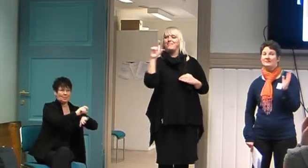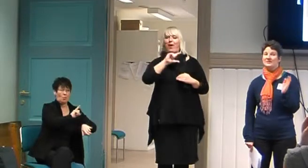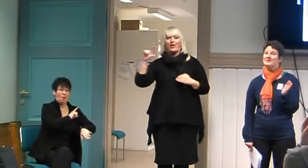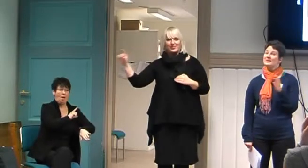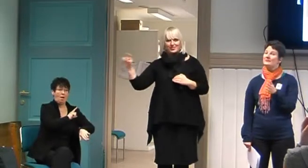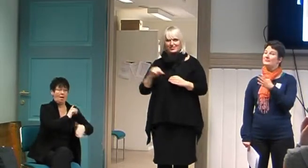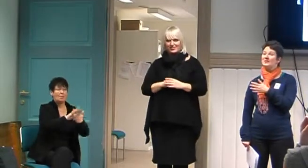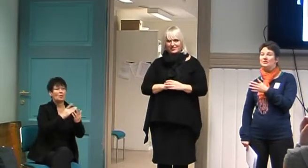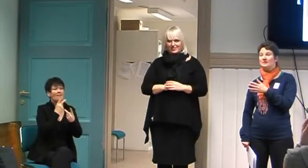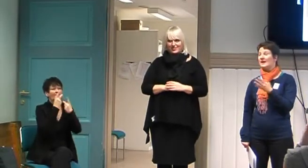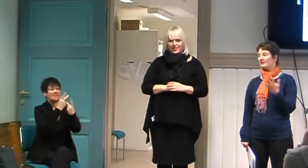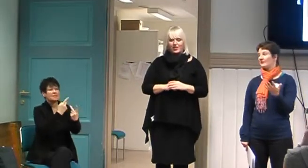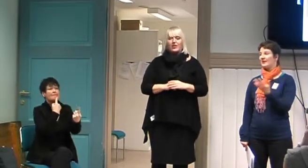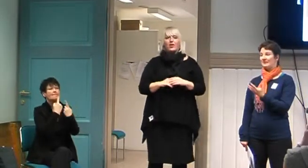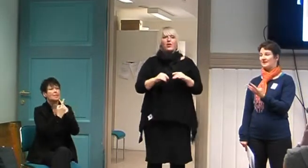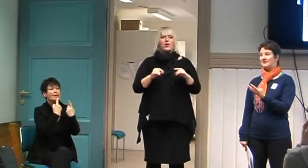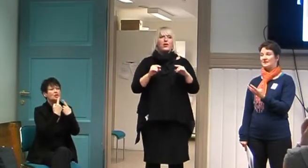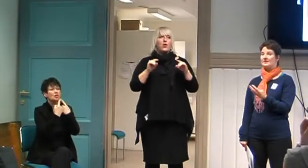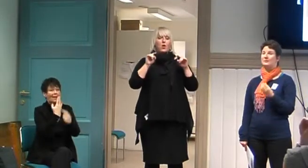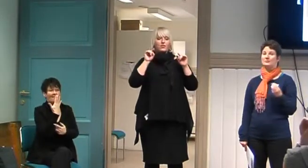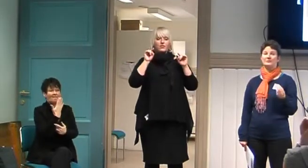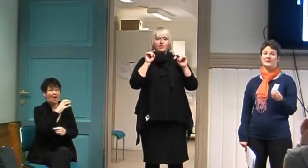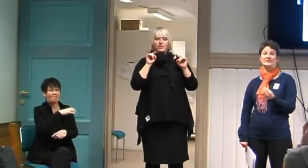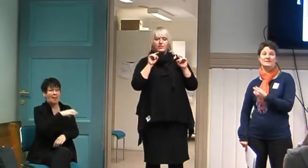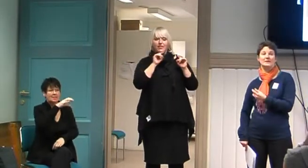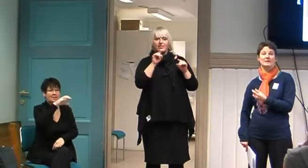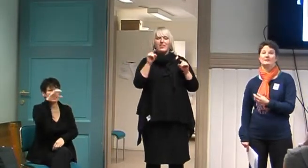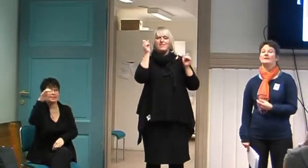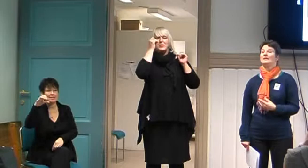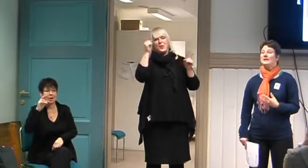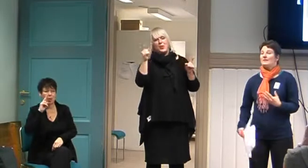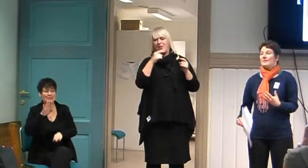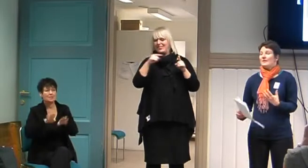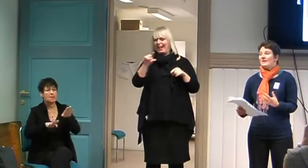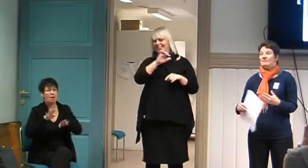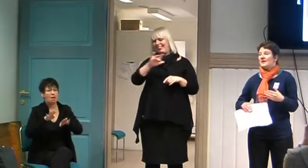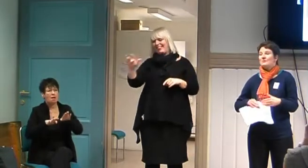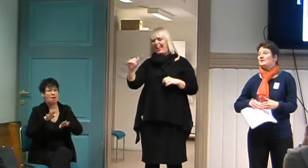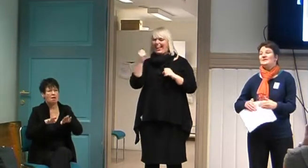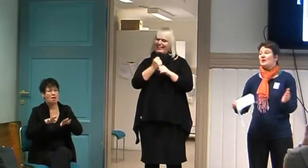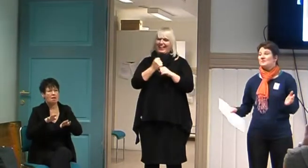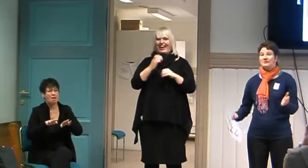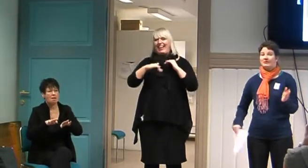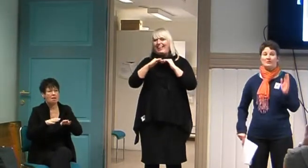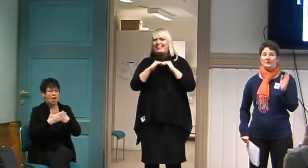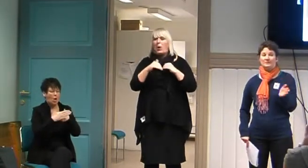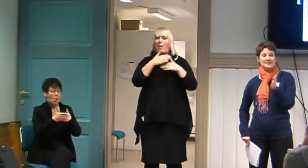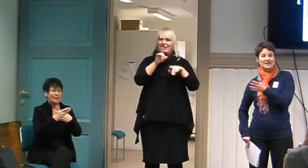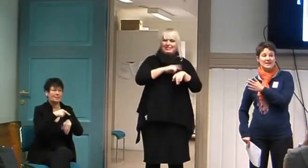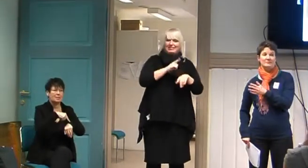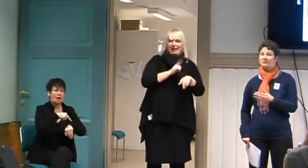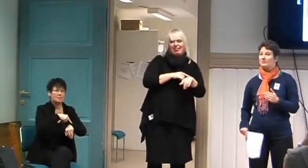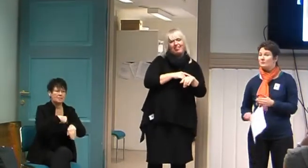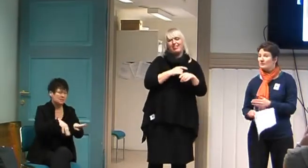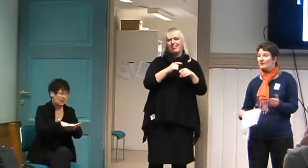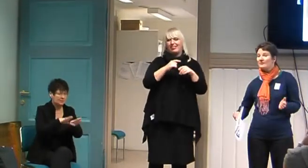that the visitor information at the 5 palaces is often very similar. The opening times are very often the